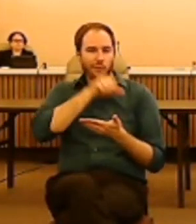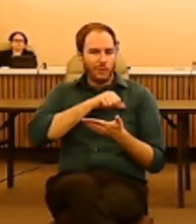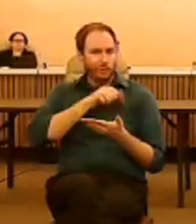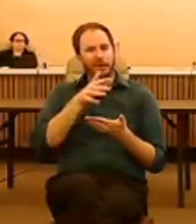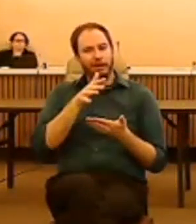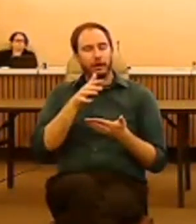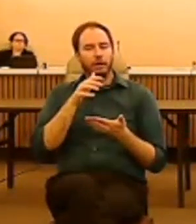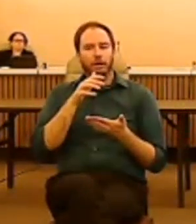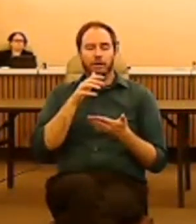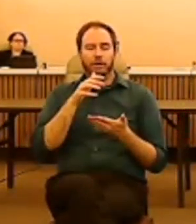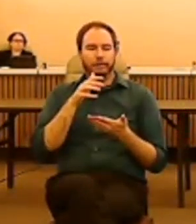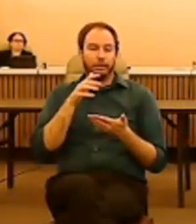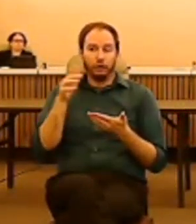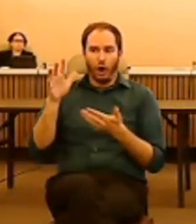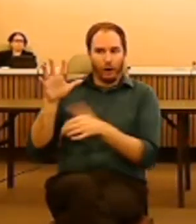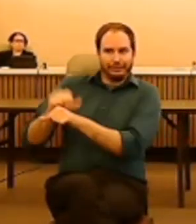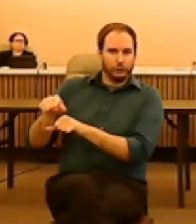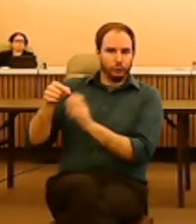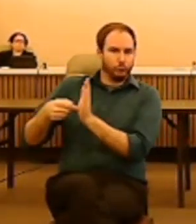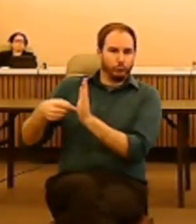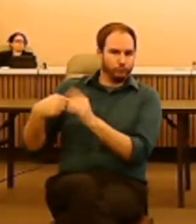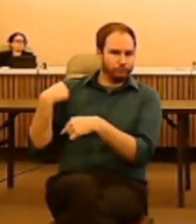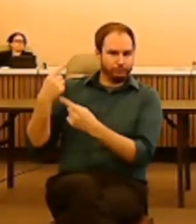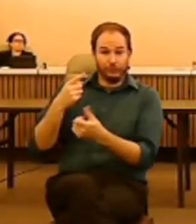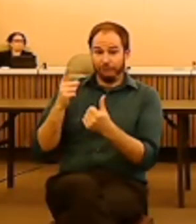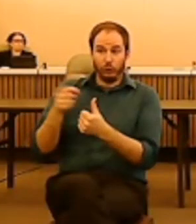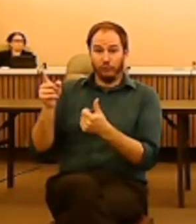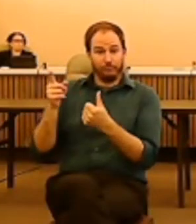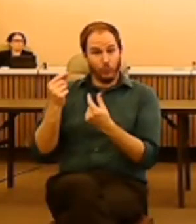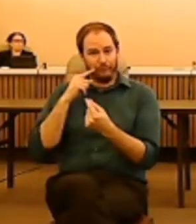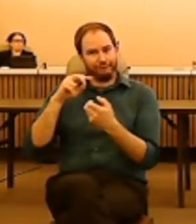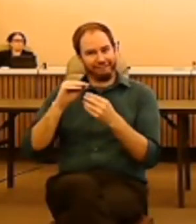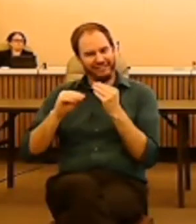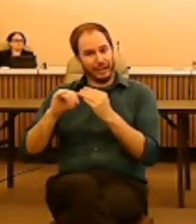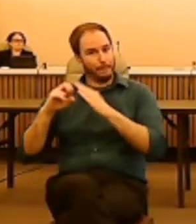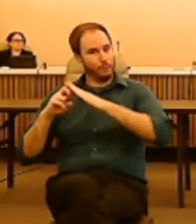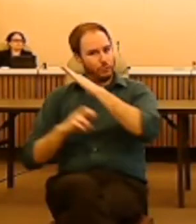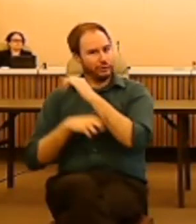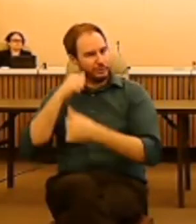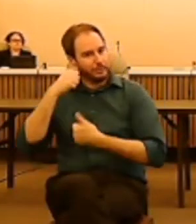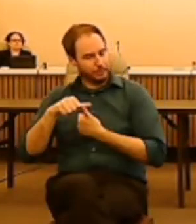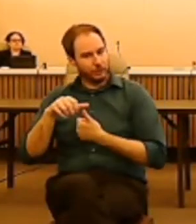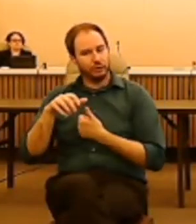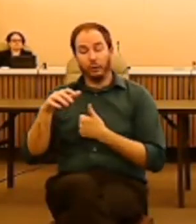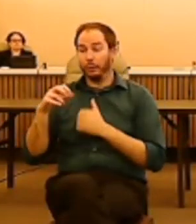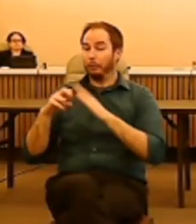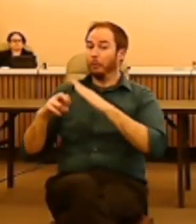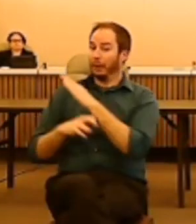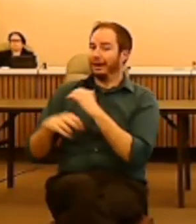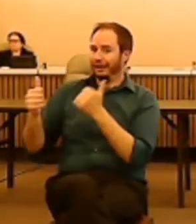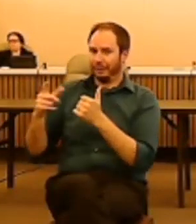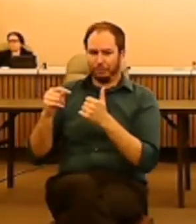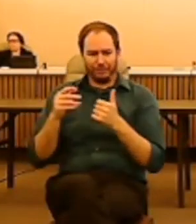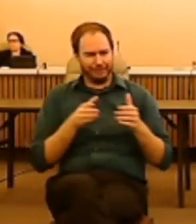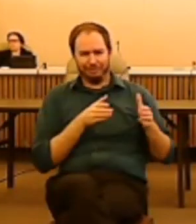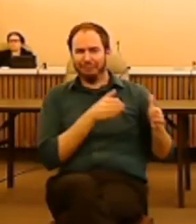well, first it's scheduled, it's in need. As you saw, the first thing they did was fix the bridge. Well, fine, they fixed the bridge, but the paving